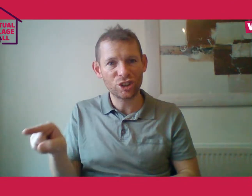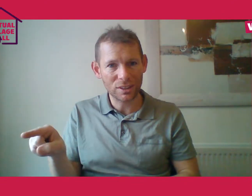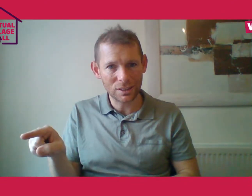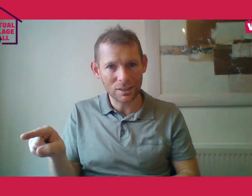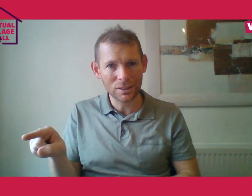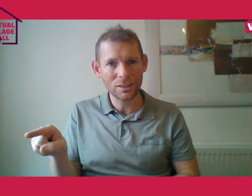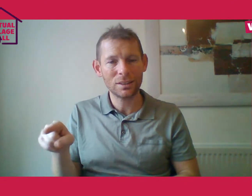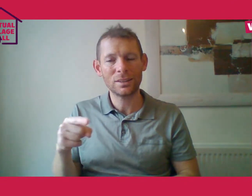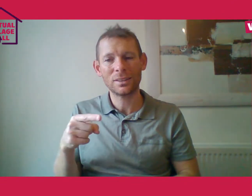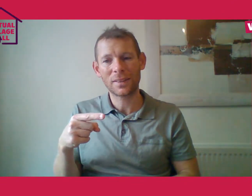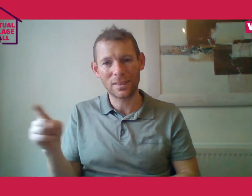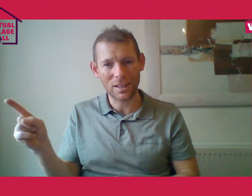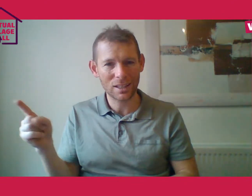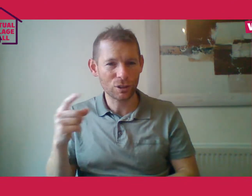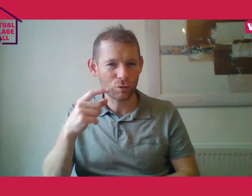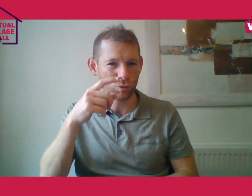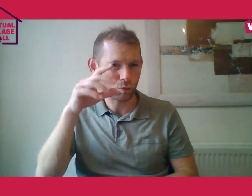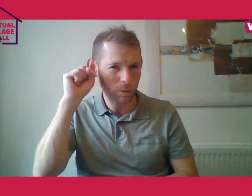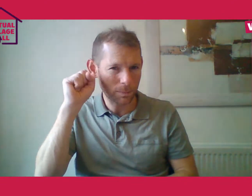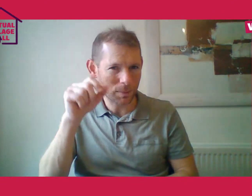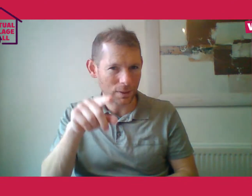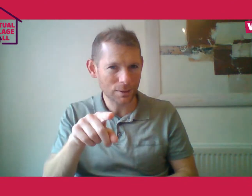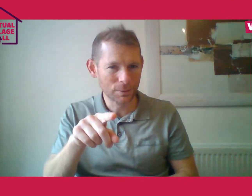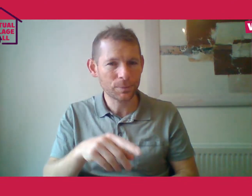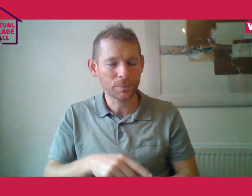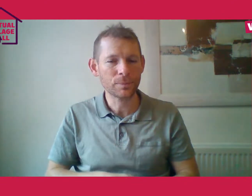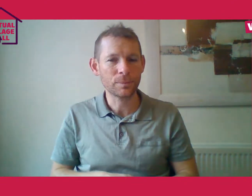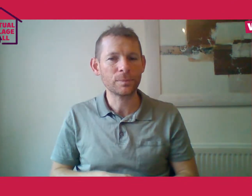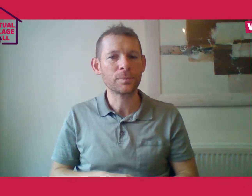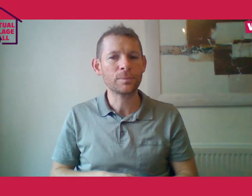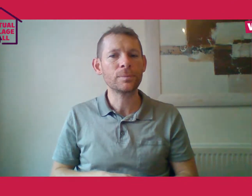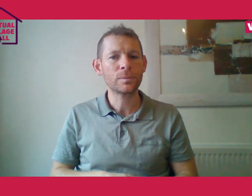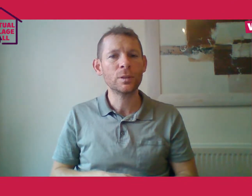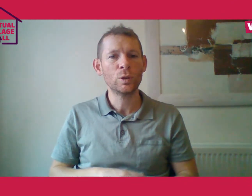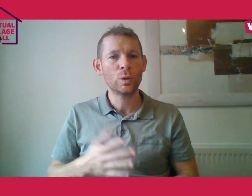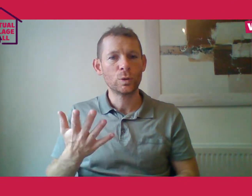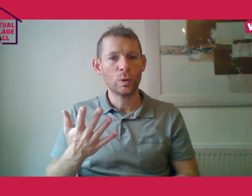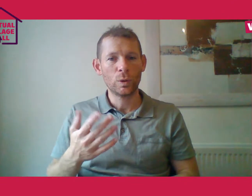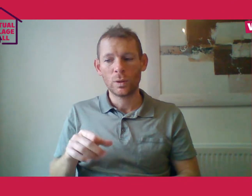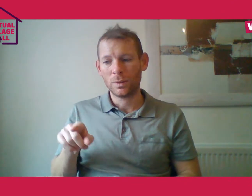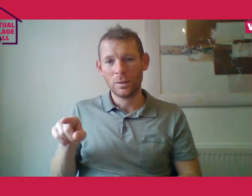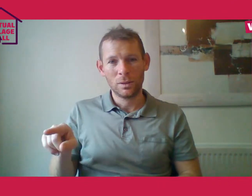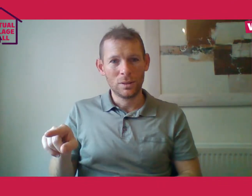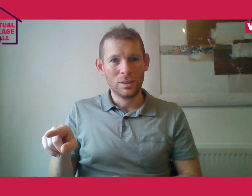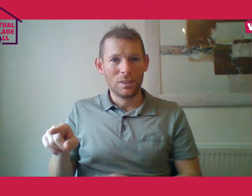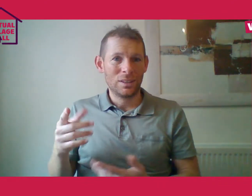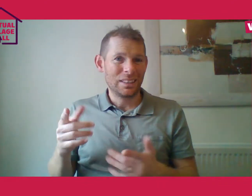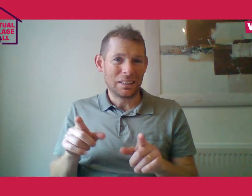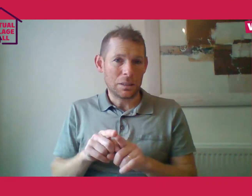he and she and they. So hopefully you remember that. So we have them set up in front of